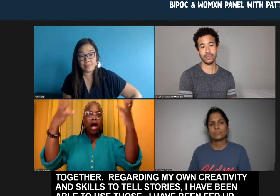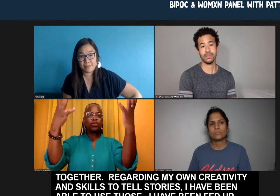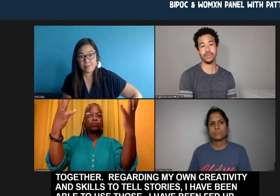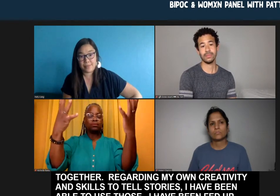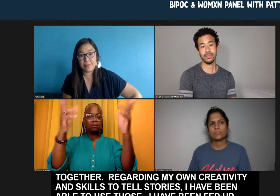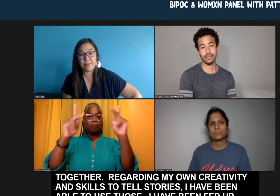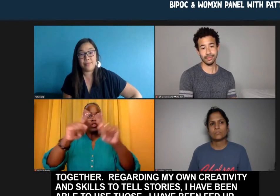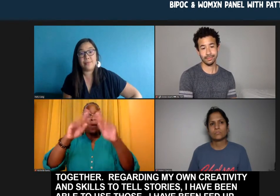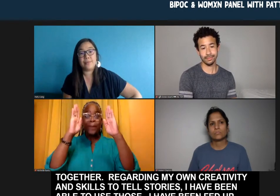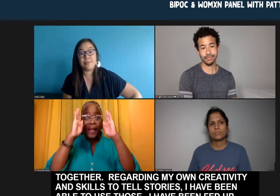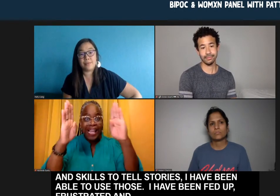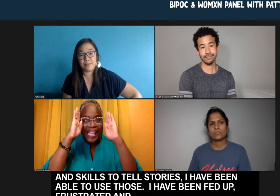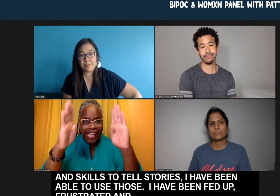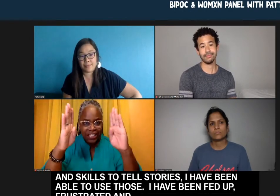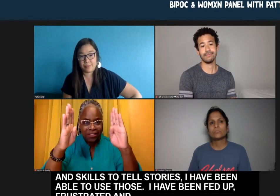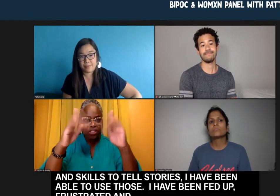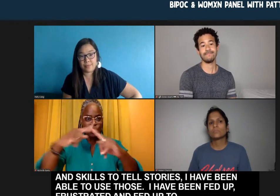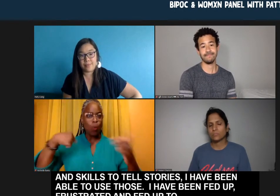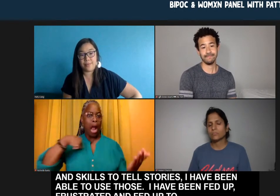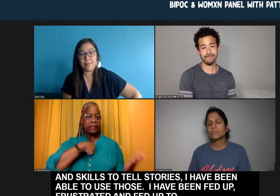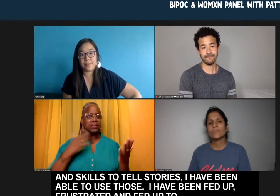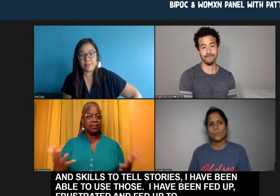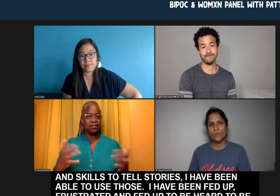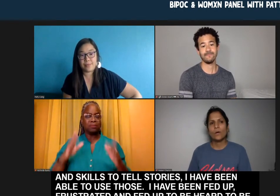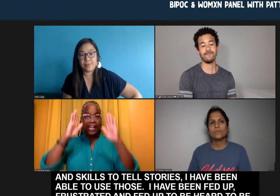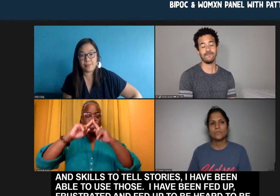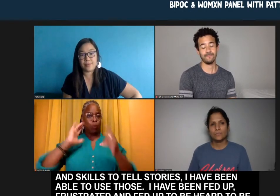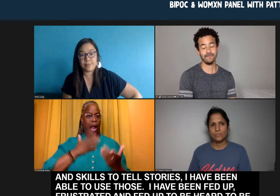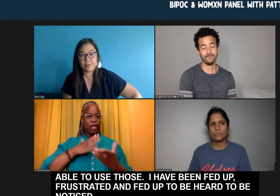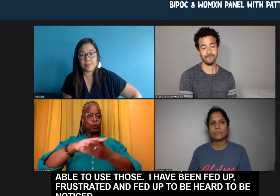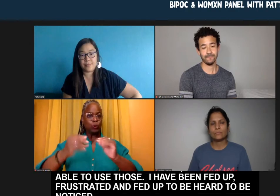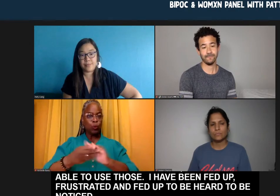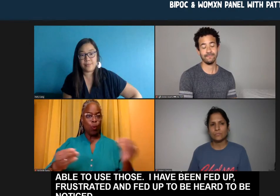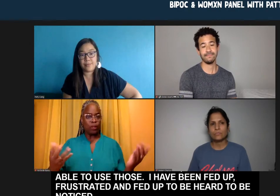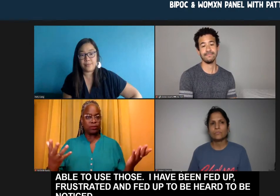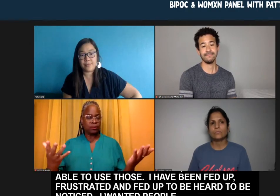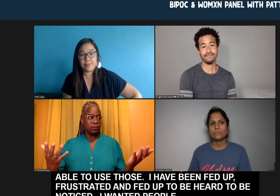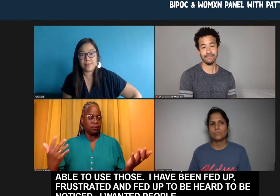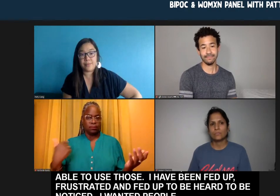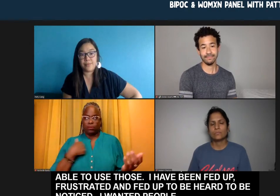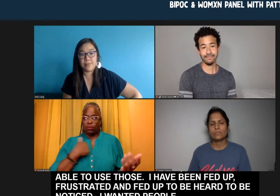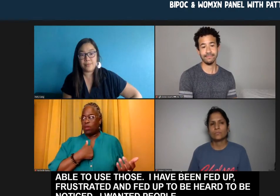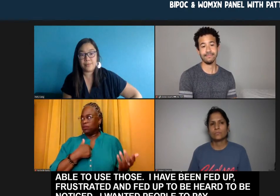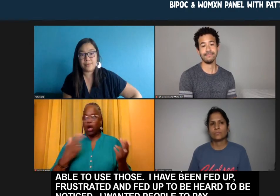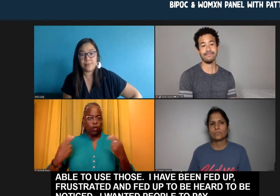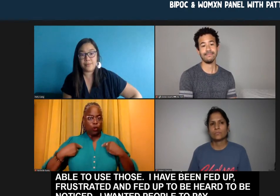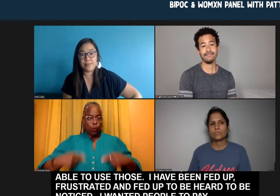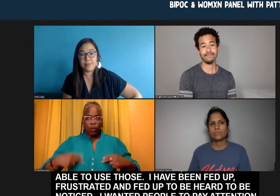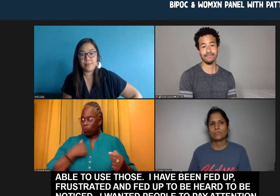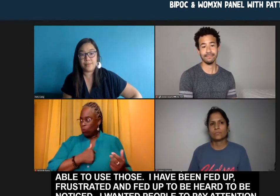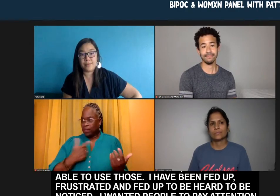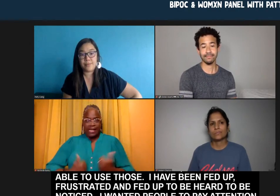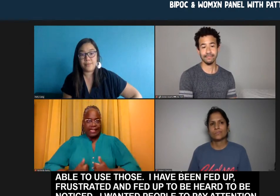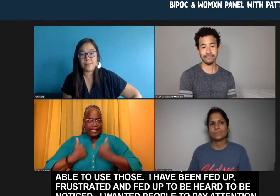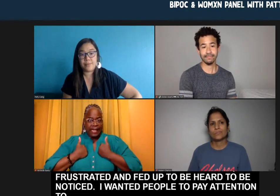be heard, to be noticed. I've wanted people to pay attention to my story and to our stories. I mean,